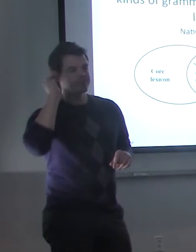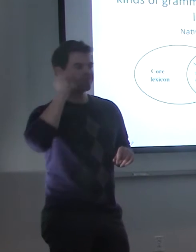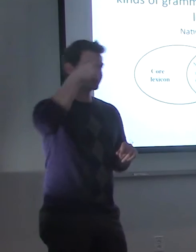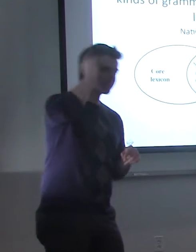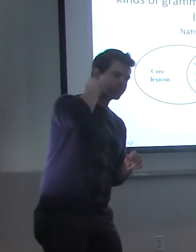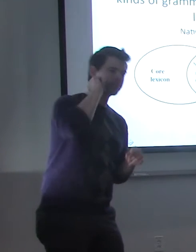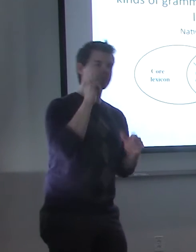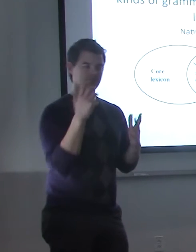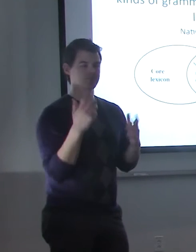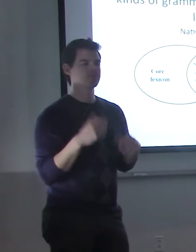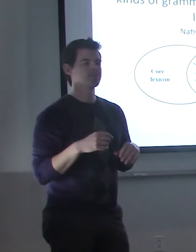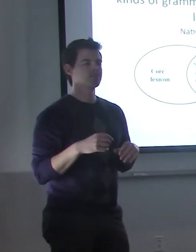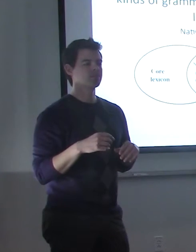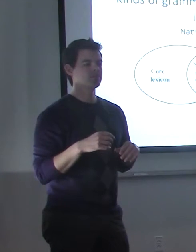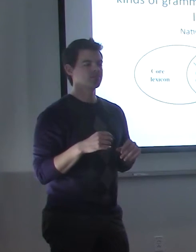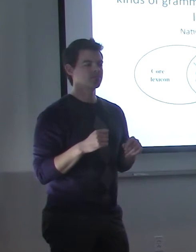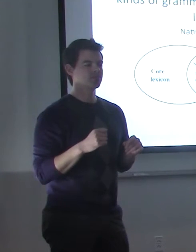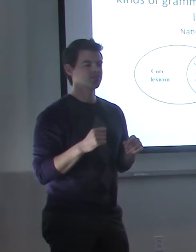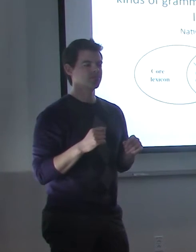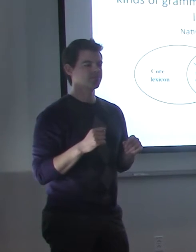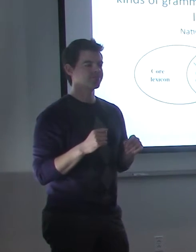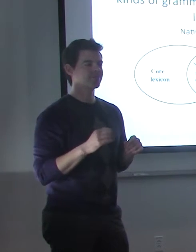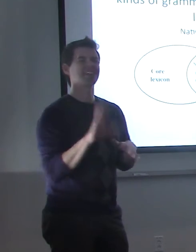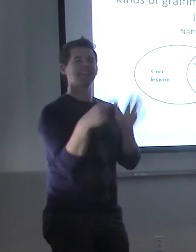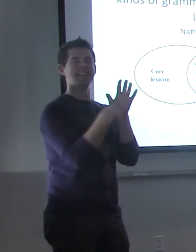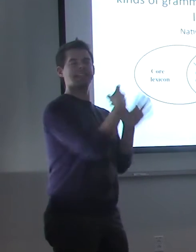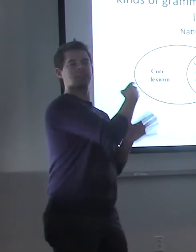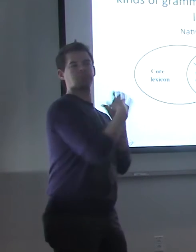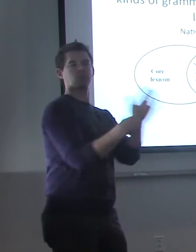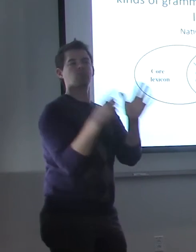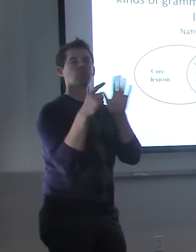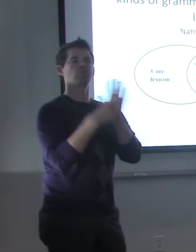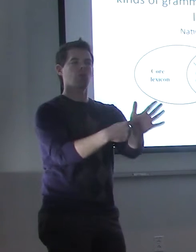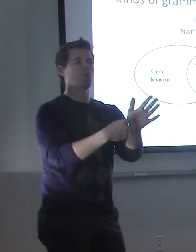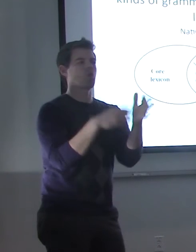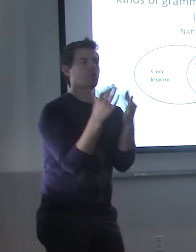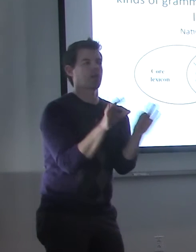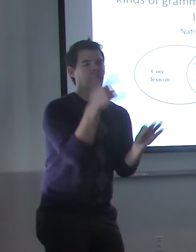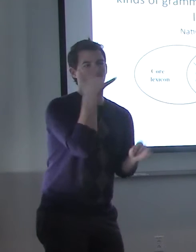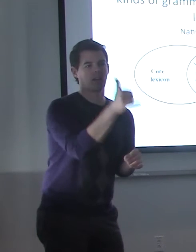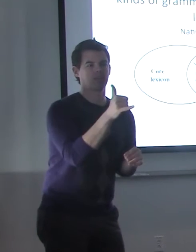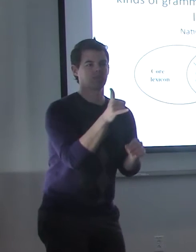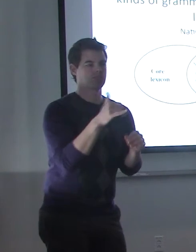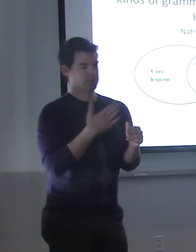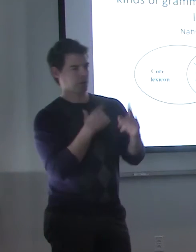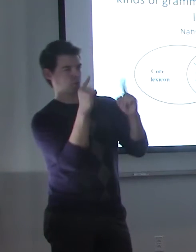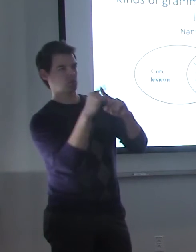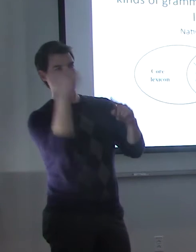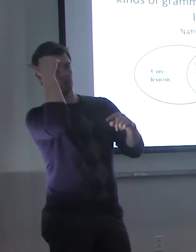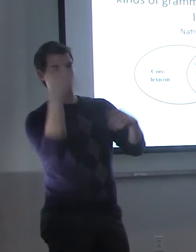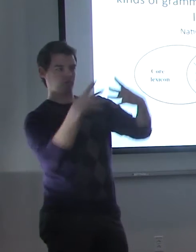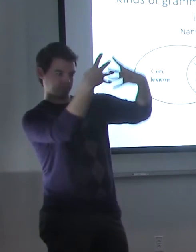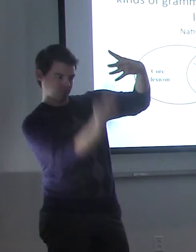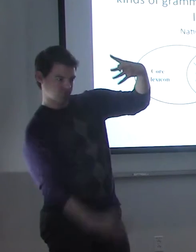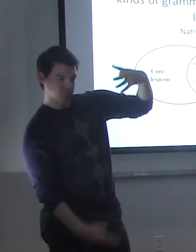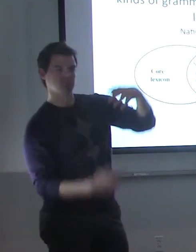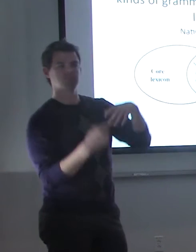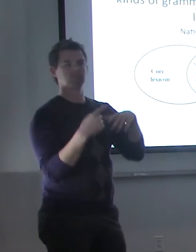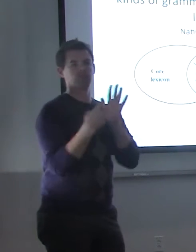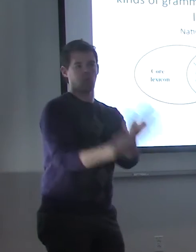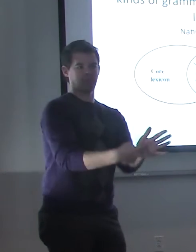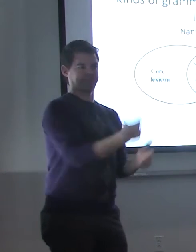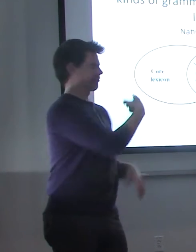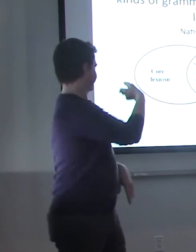a schematic of the native vocabulary items in a sign language. And what you